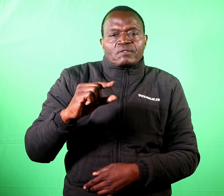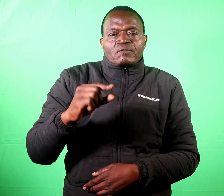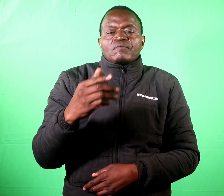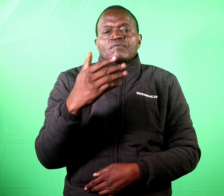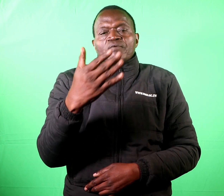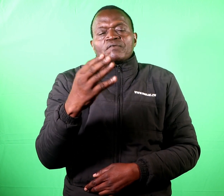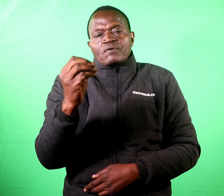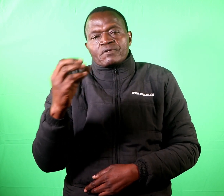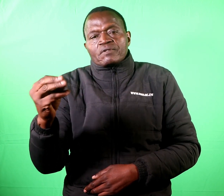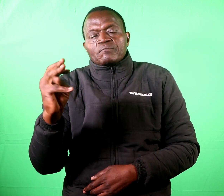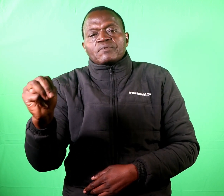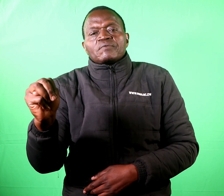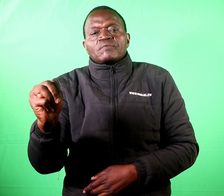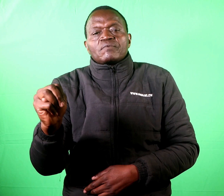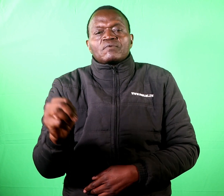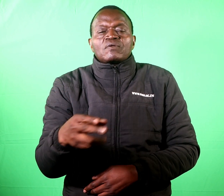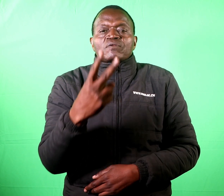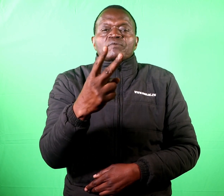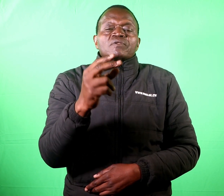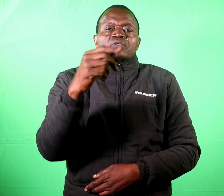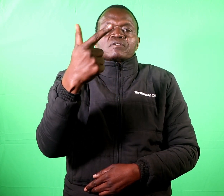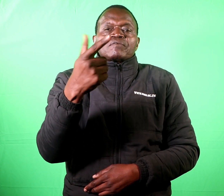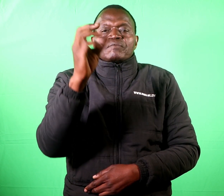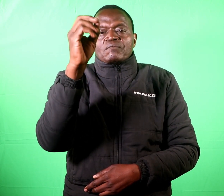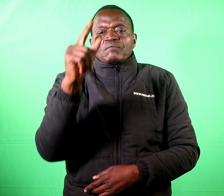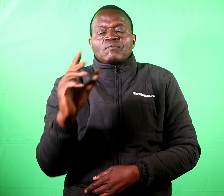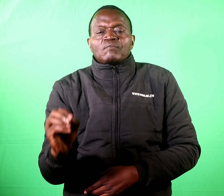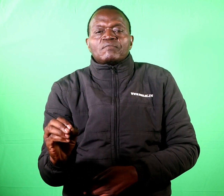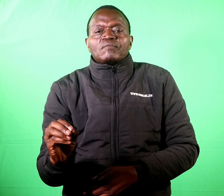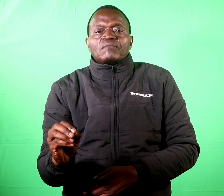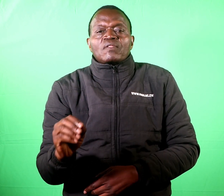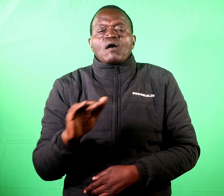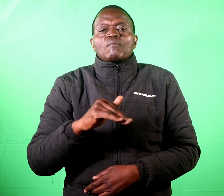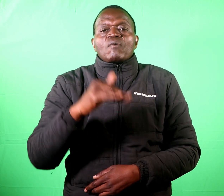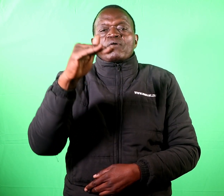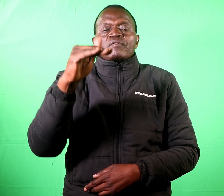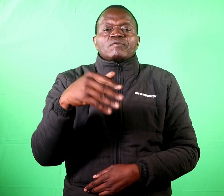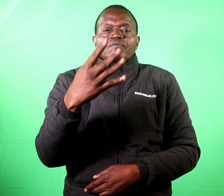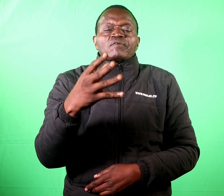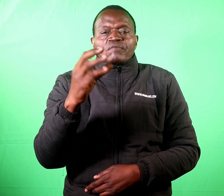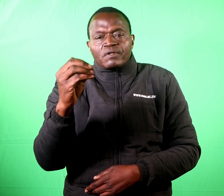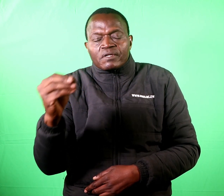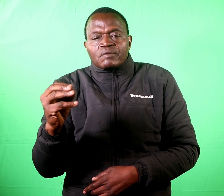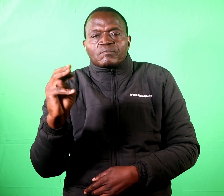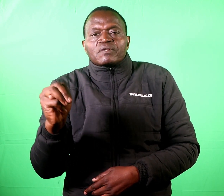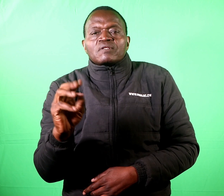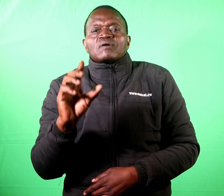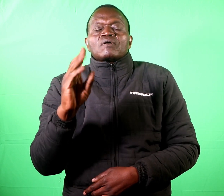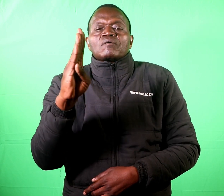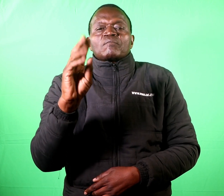500 meters, 27%, more than 500 meters but less than 1